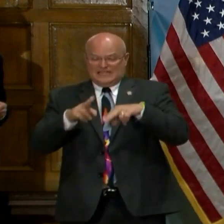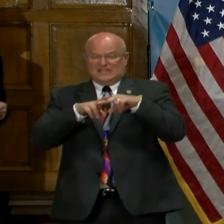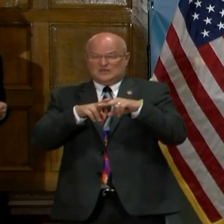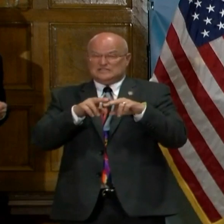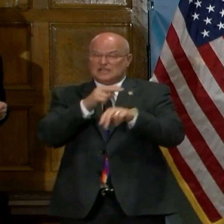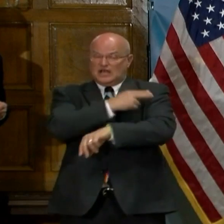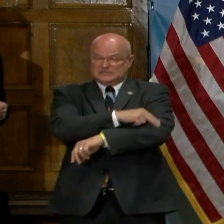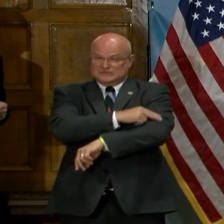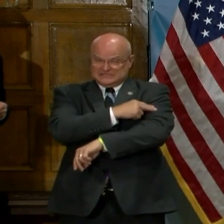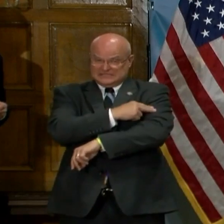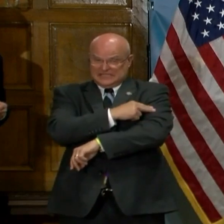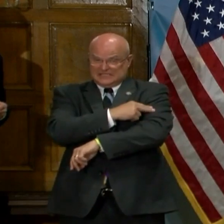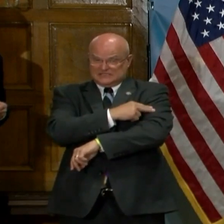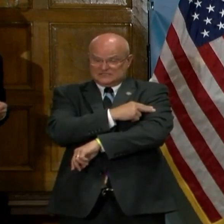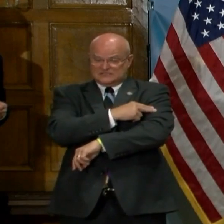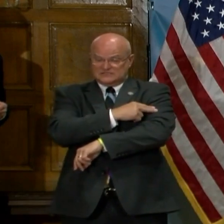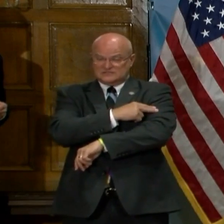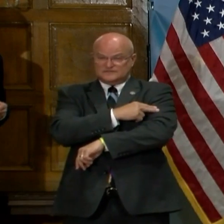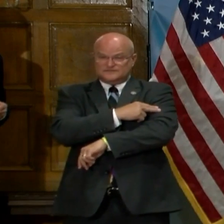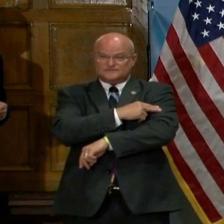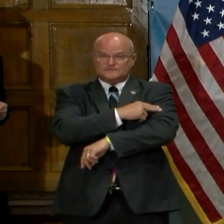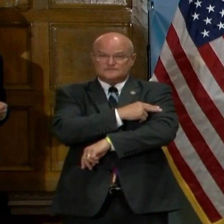of hospitalizations